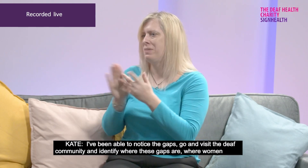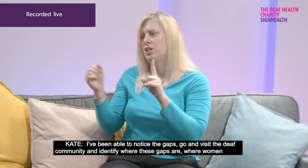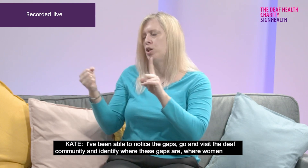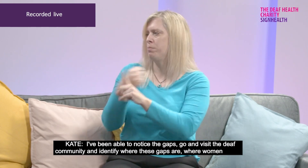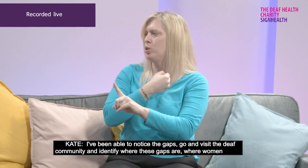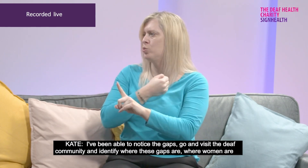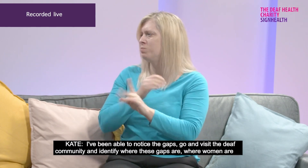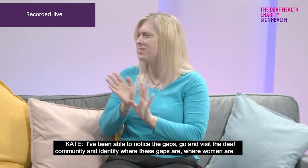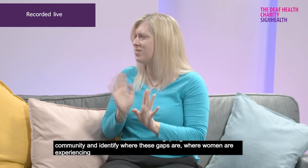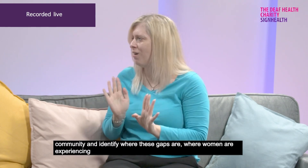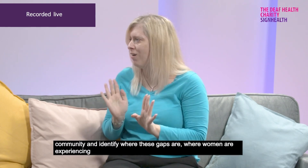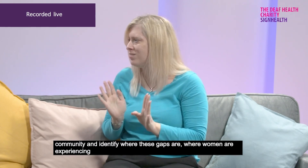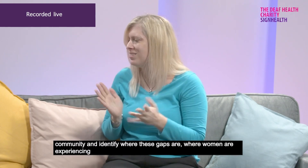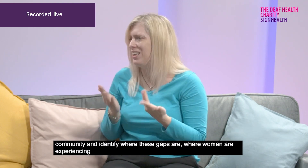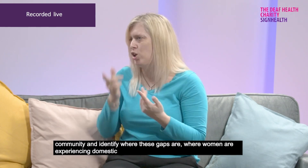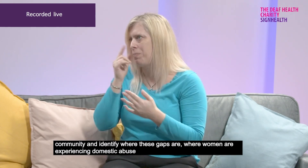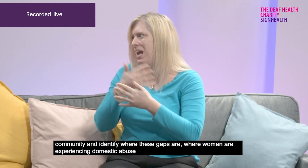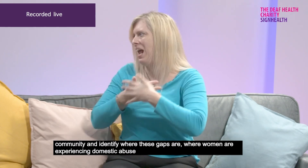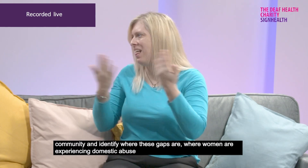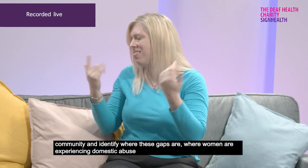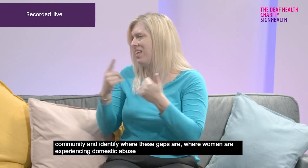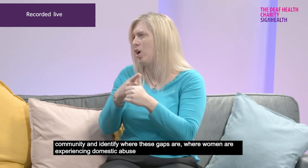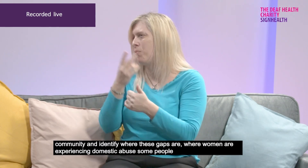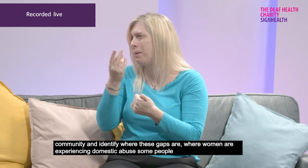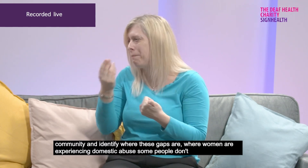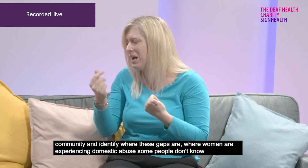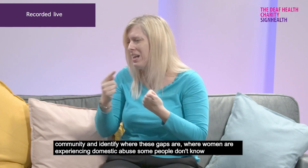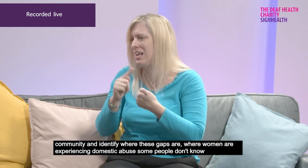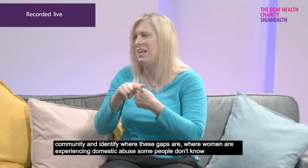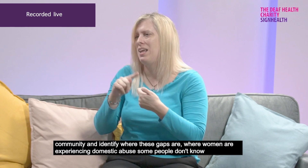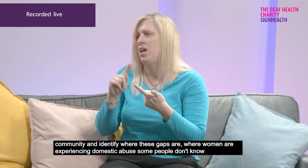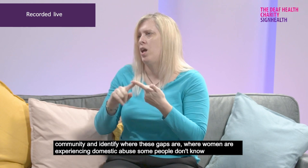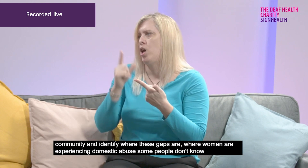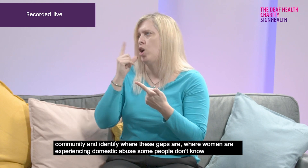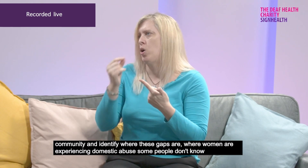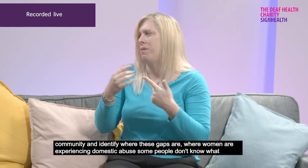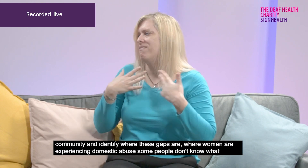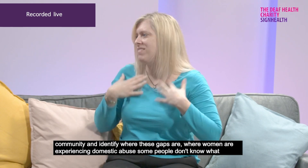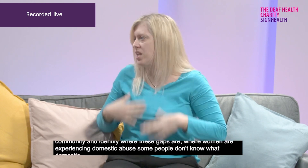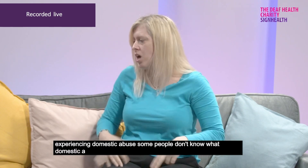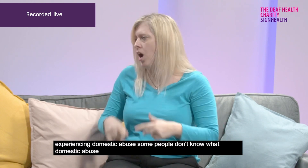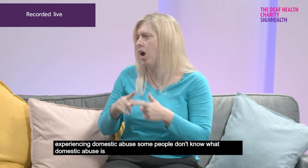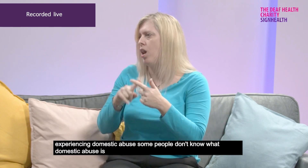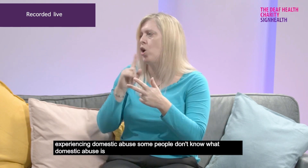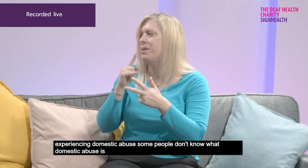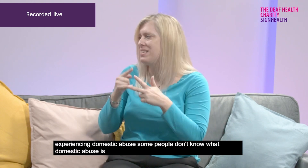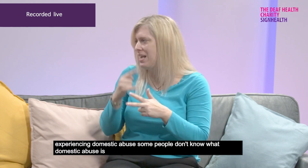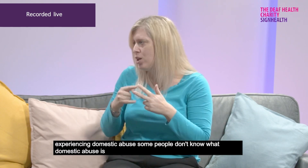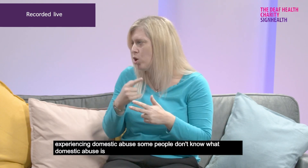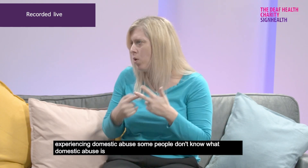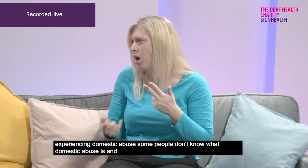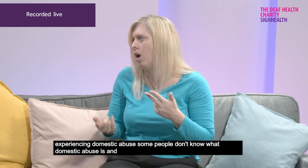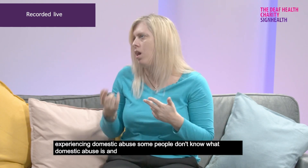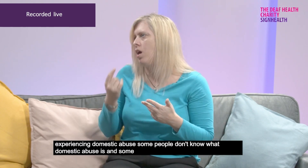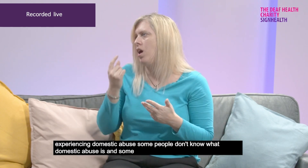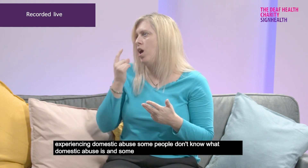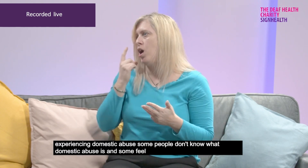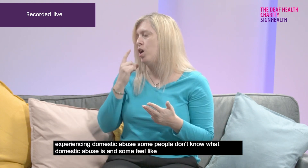women are experiencing domestic abuse. Some people don't even know what domestic abuse is. And some feel like it's